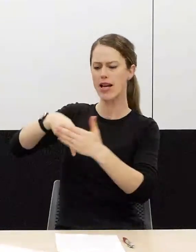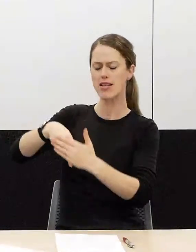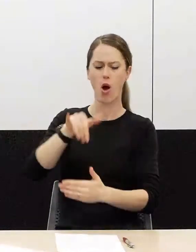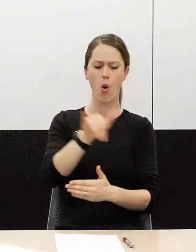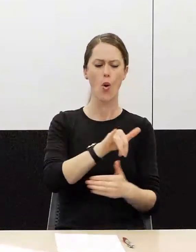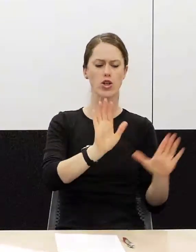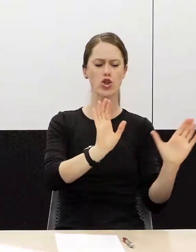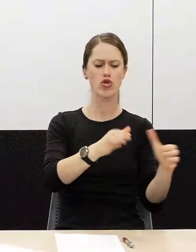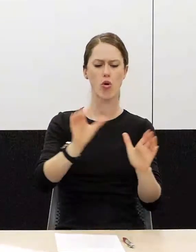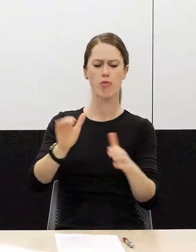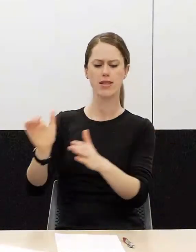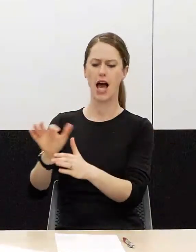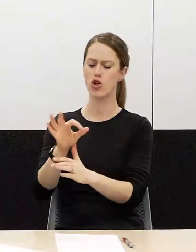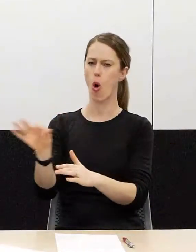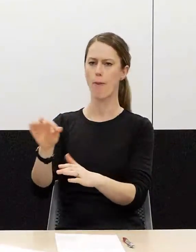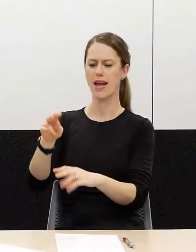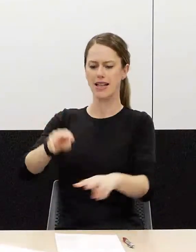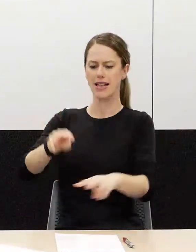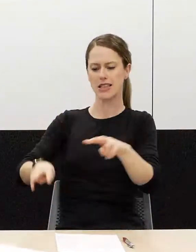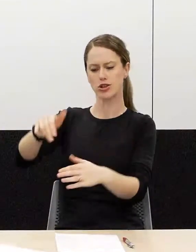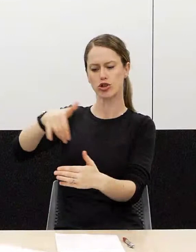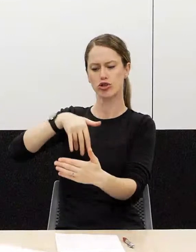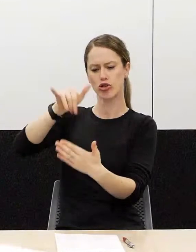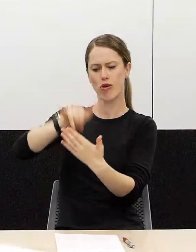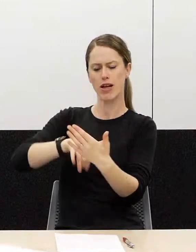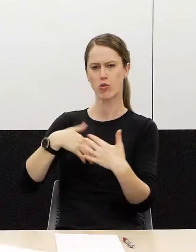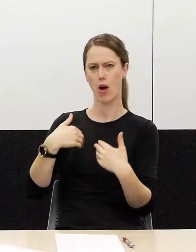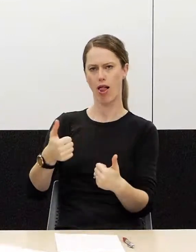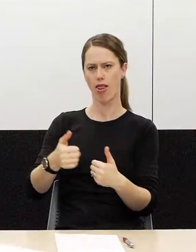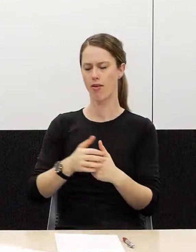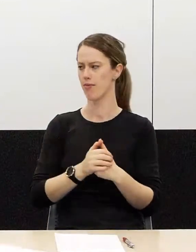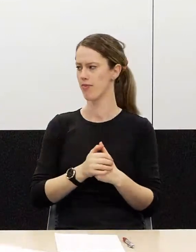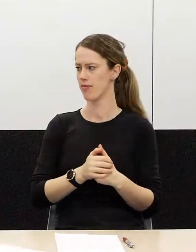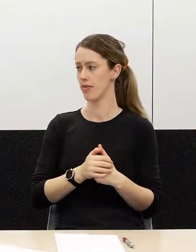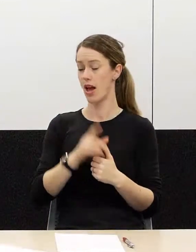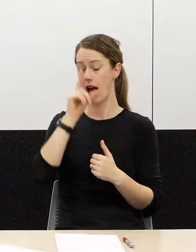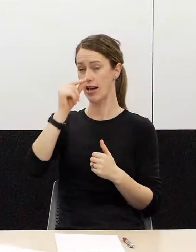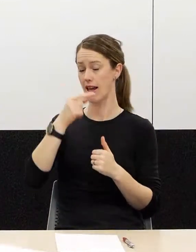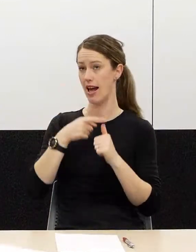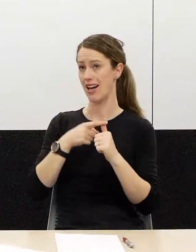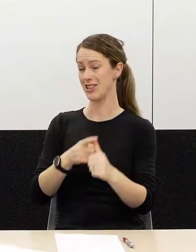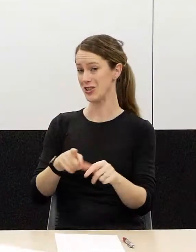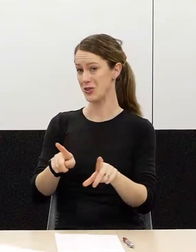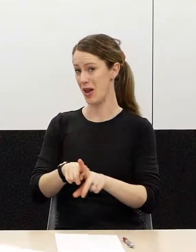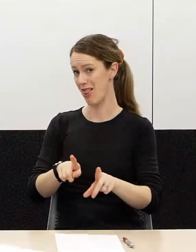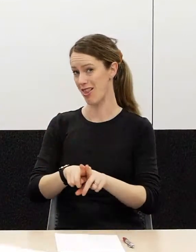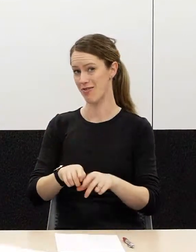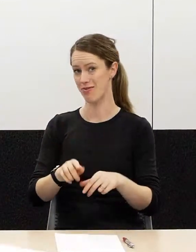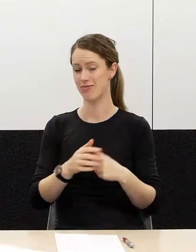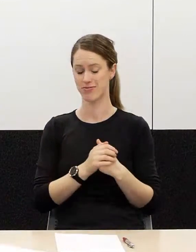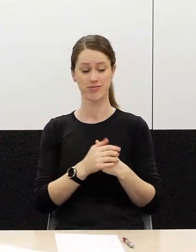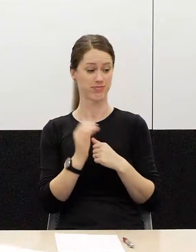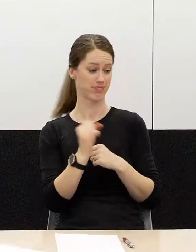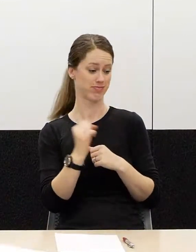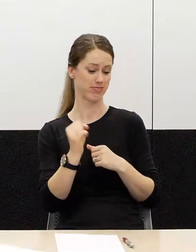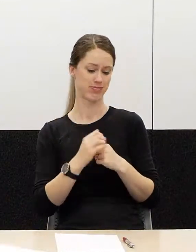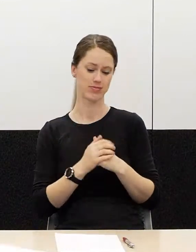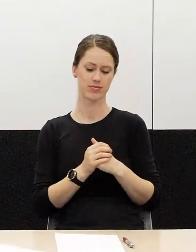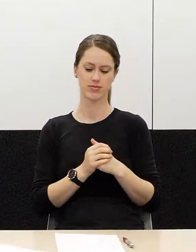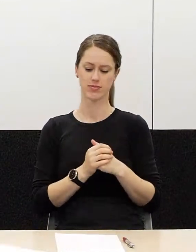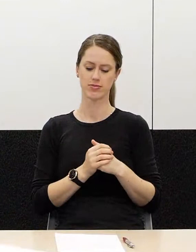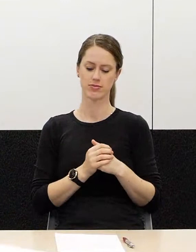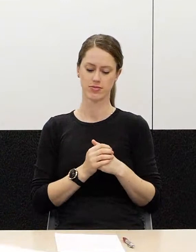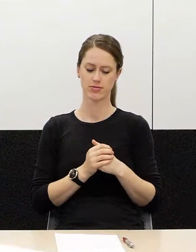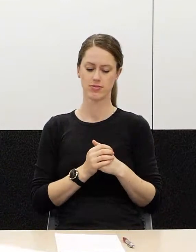and what population group is not being screened? I'm also happy to address that question. Go for